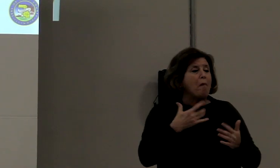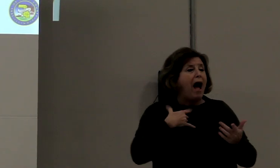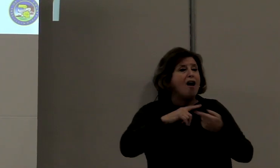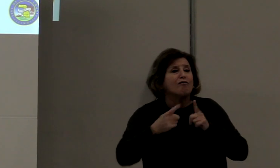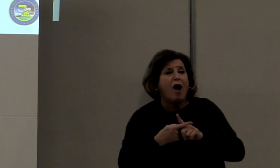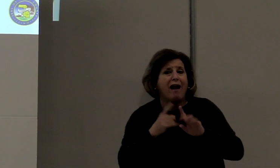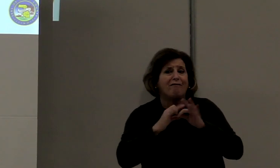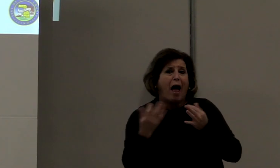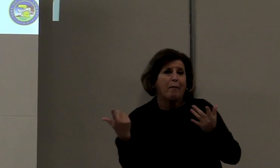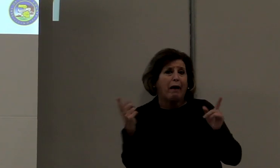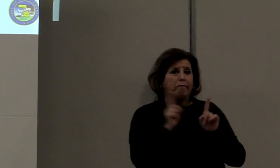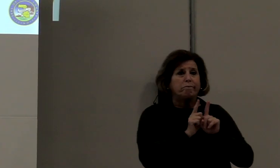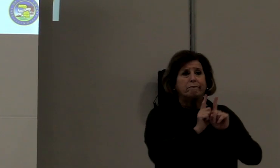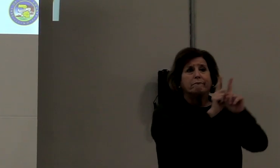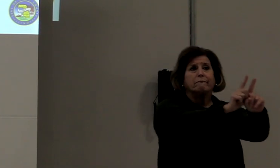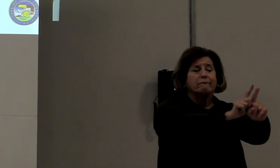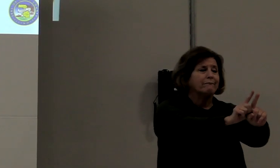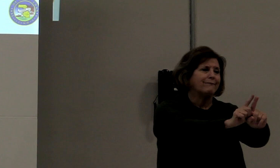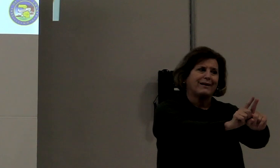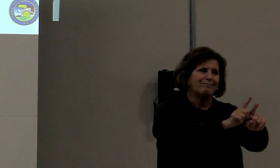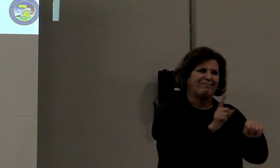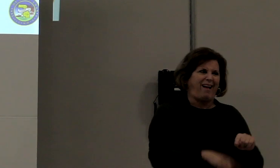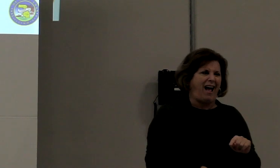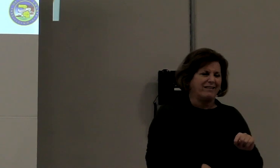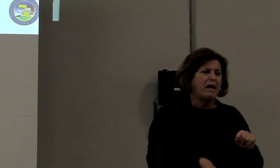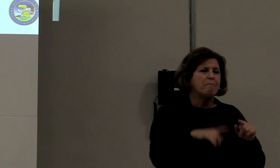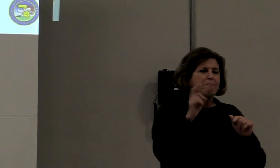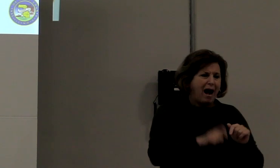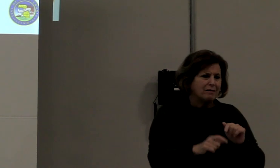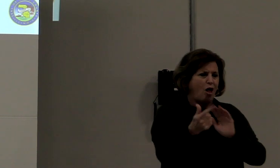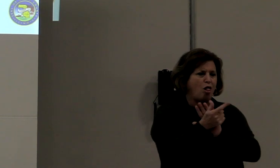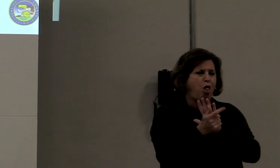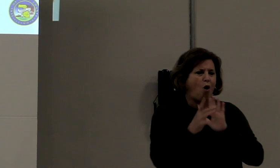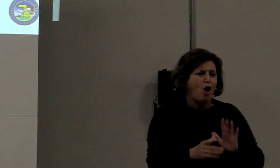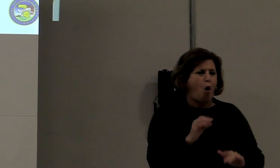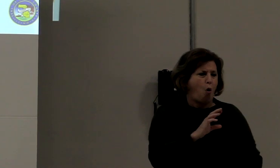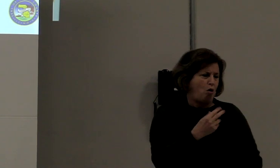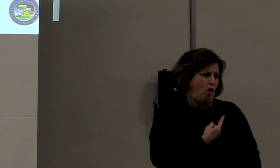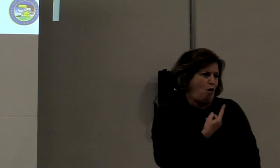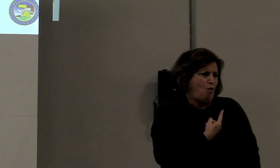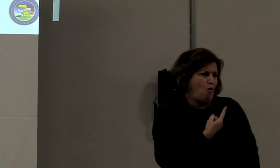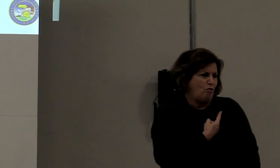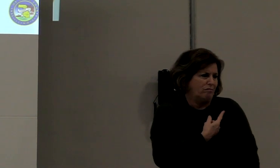or a family or a cousin or anything like that come represent you at the hearing. You need to be there yourself.